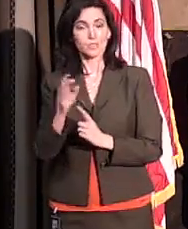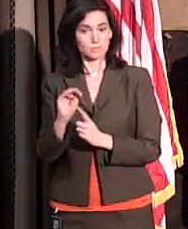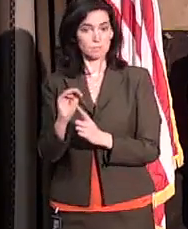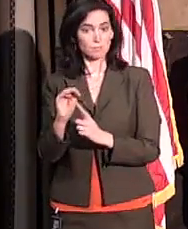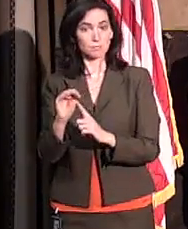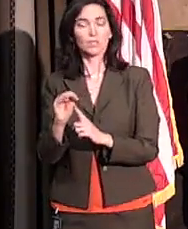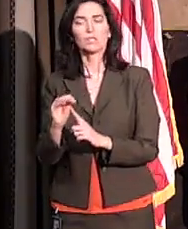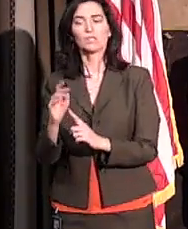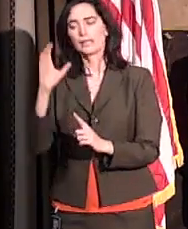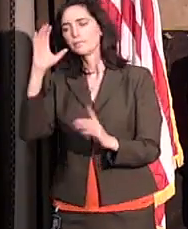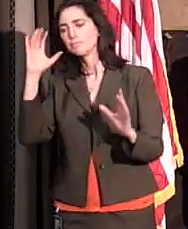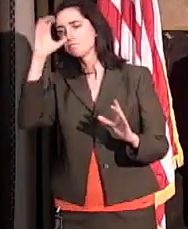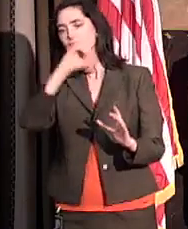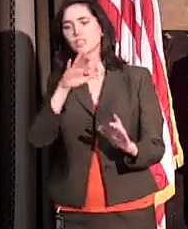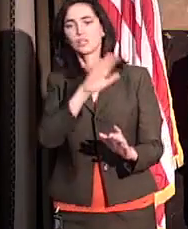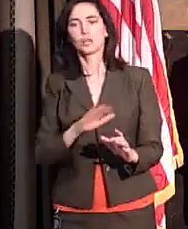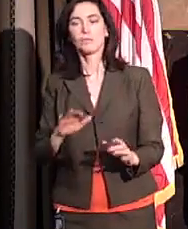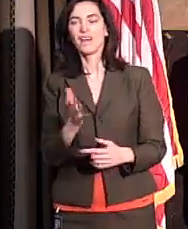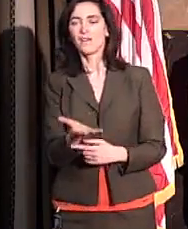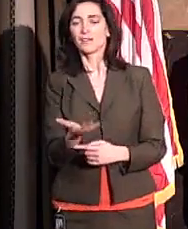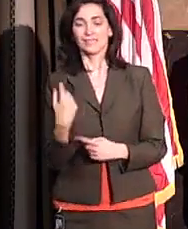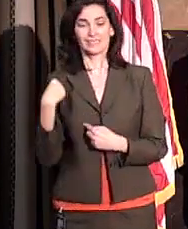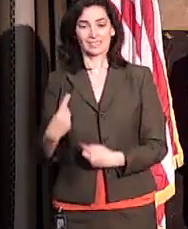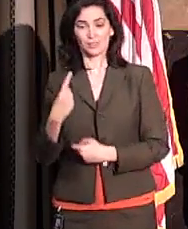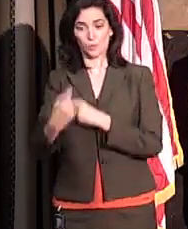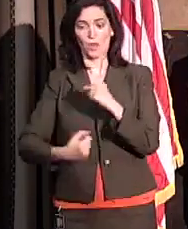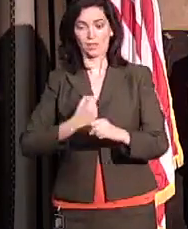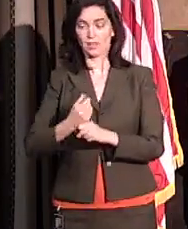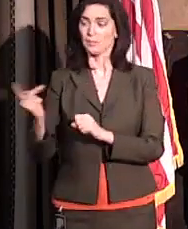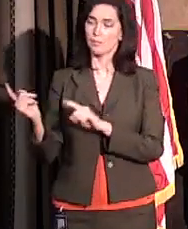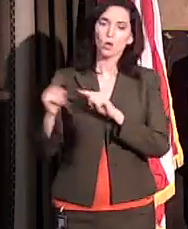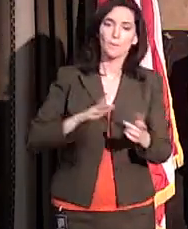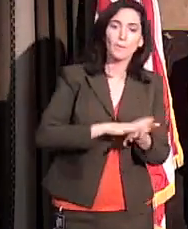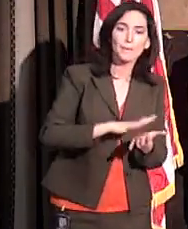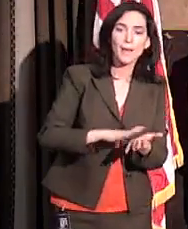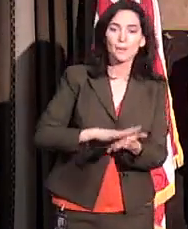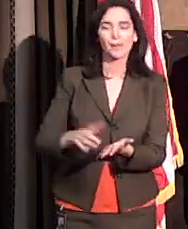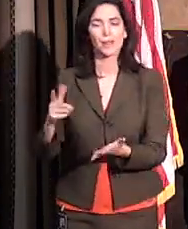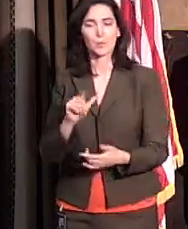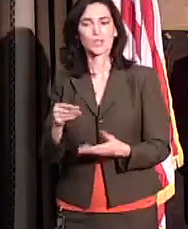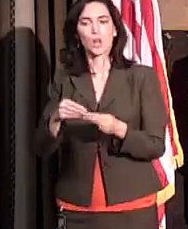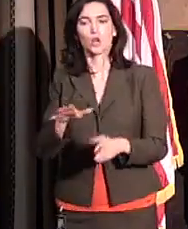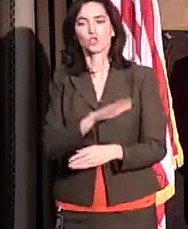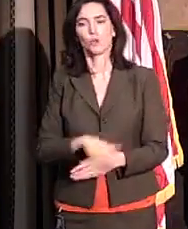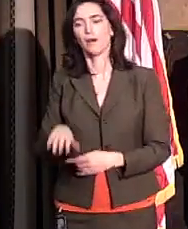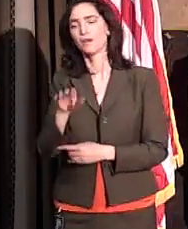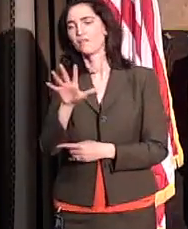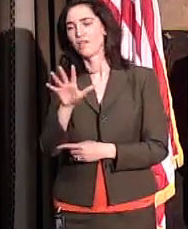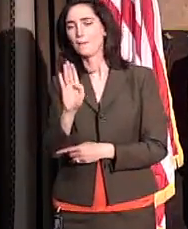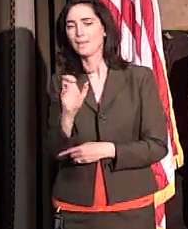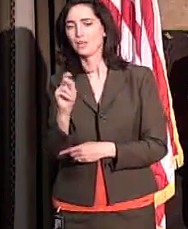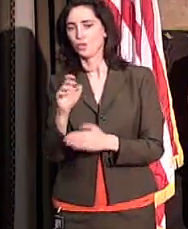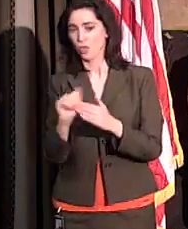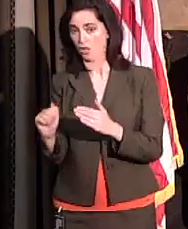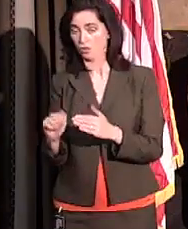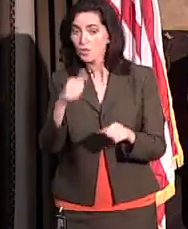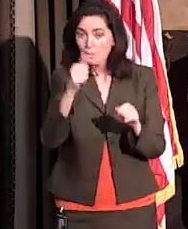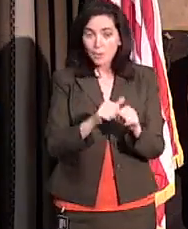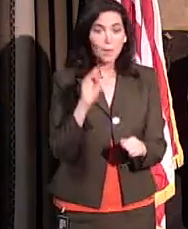approximately $5 billion in tourism spending over the past year. We estimate that Mardi Gras 2021